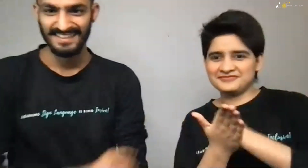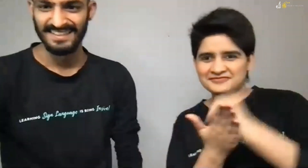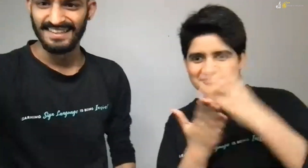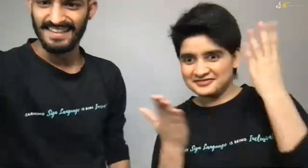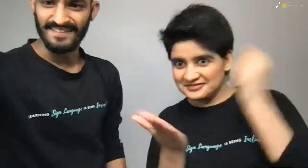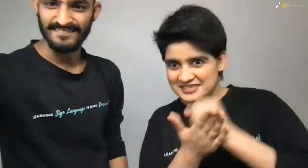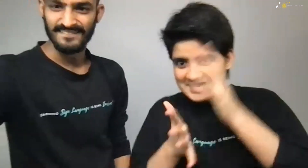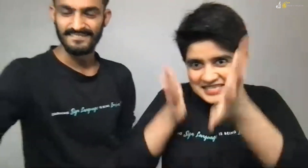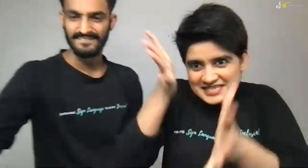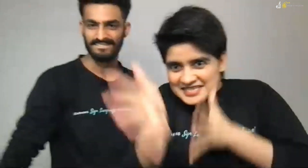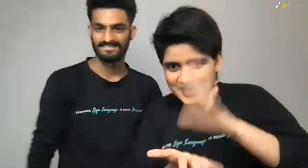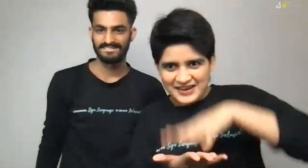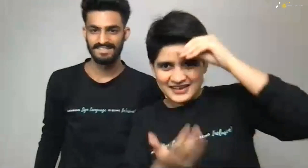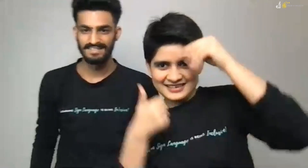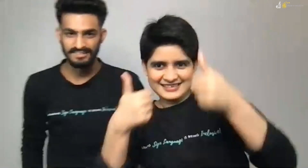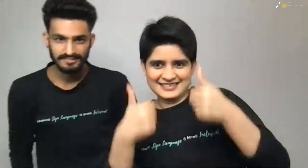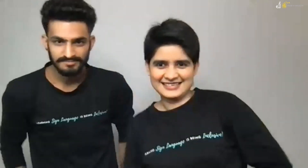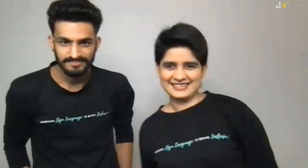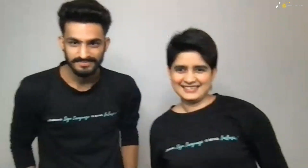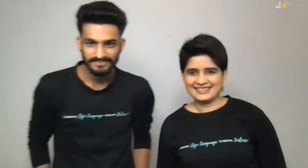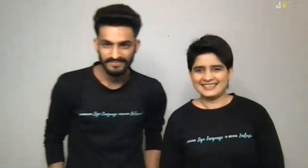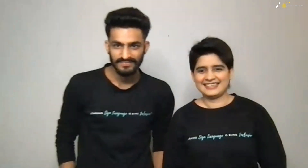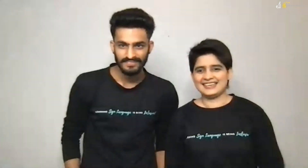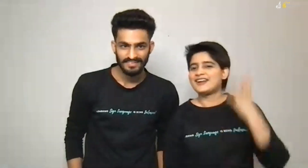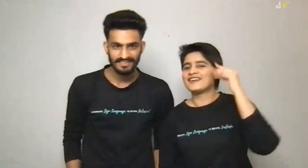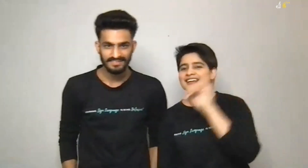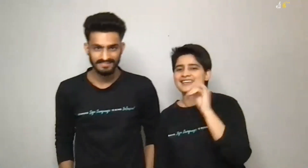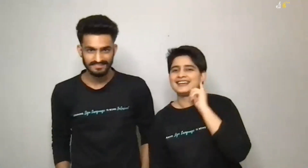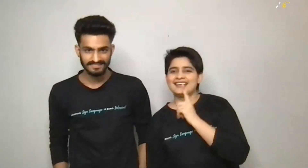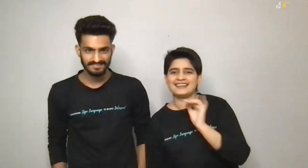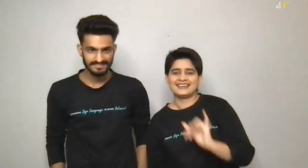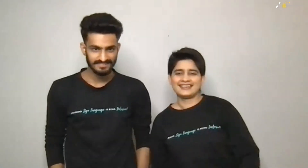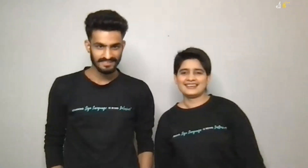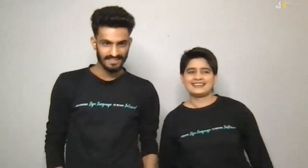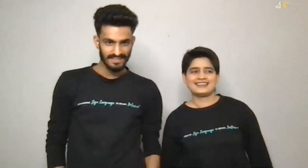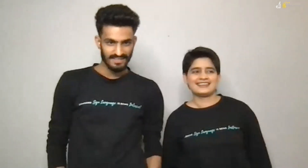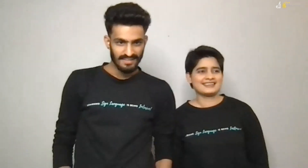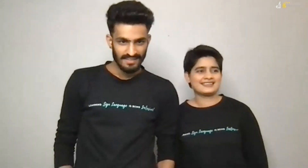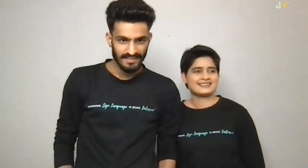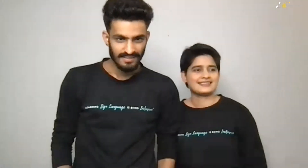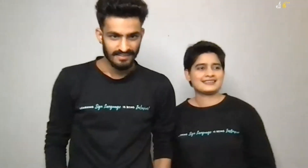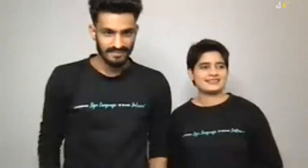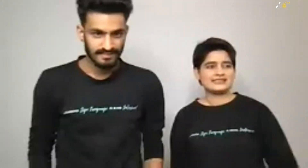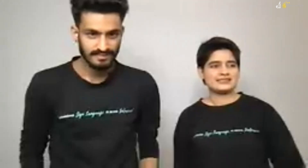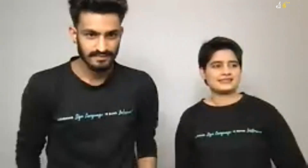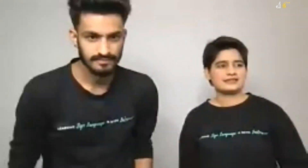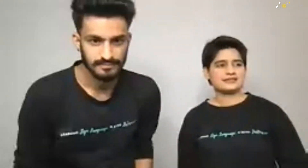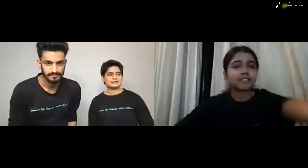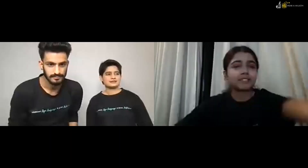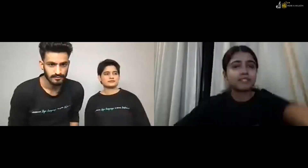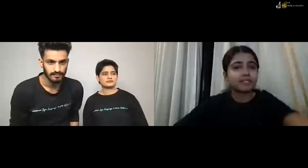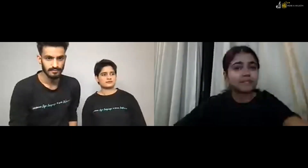I hope you were all excited and you can all practice and learn that chant. Some hearing people and deaf people.